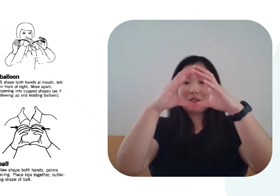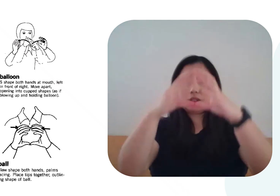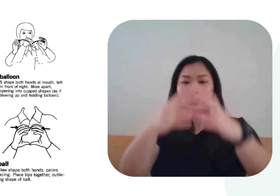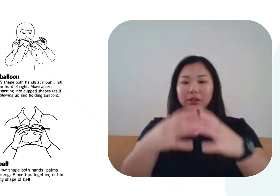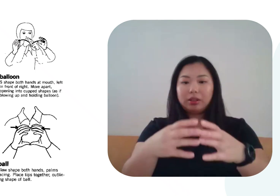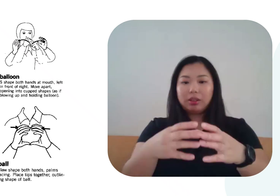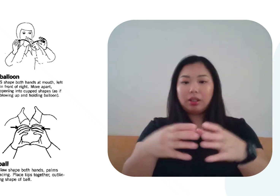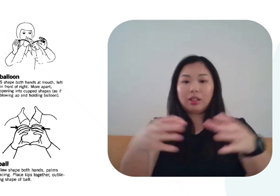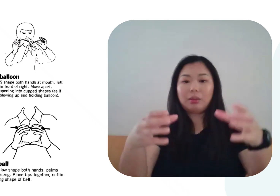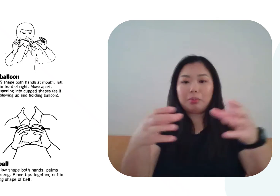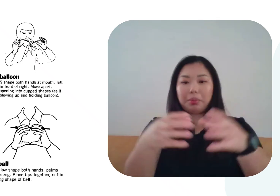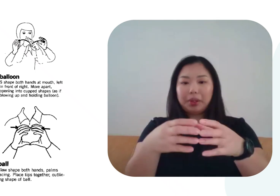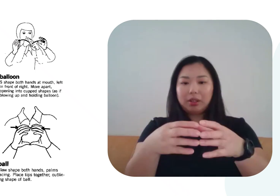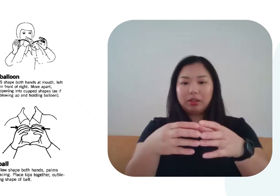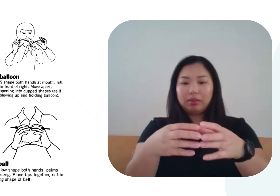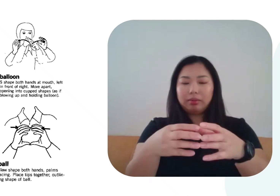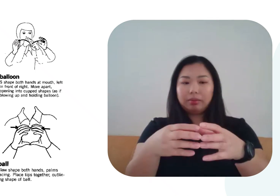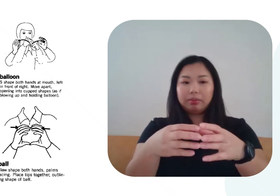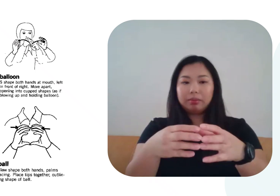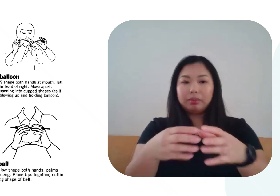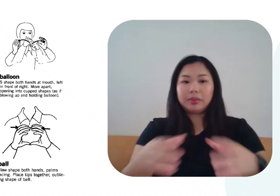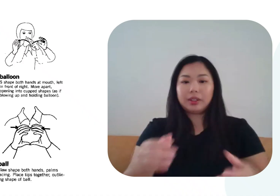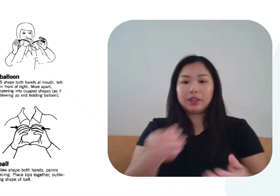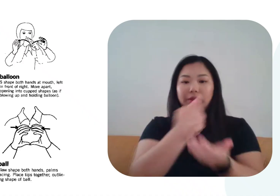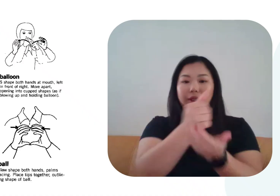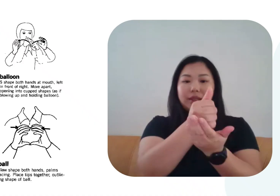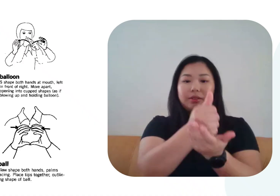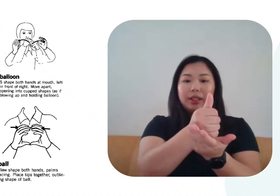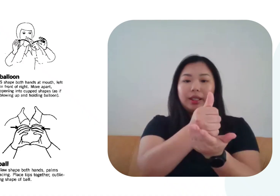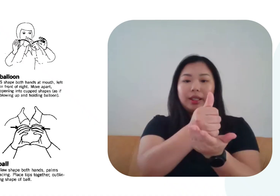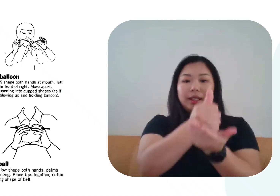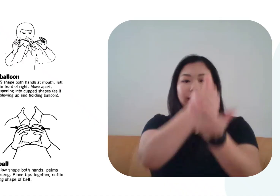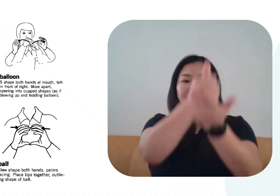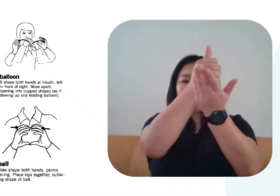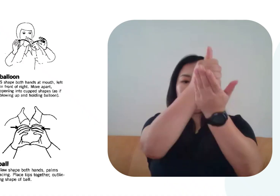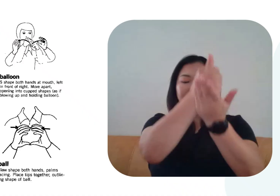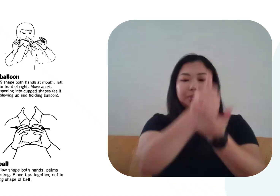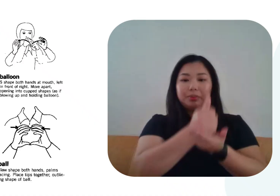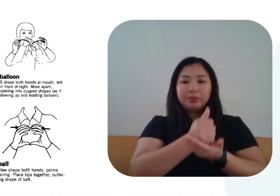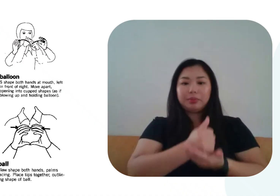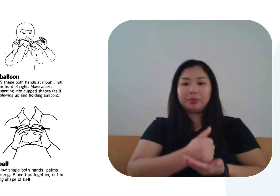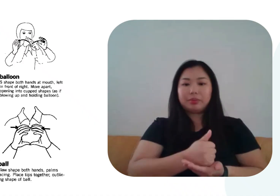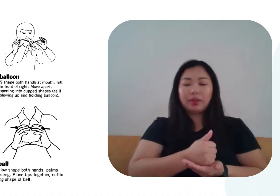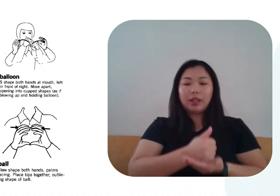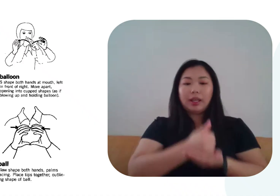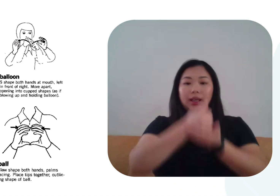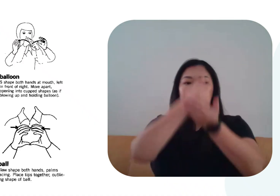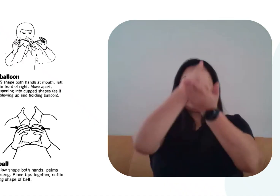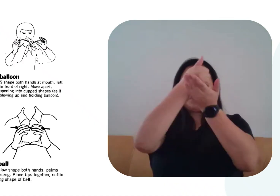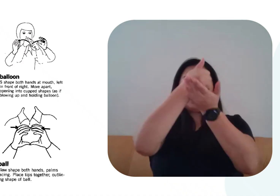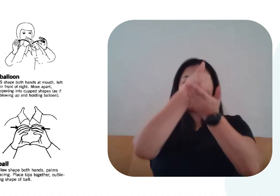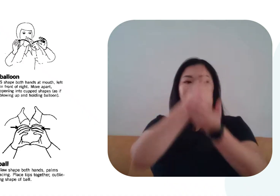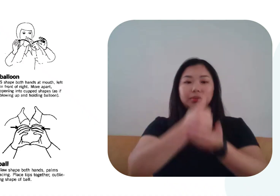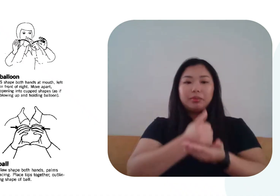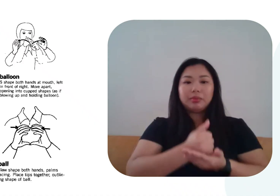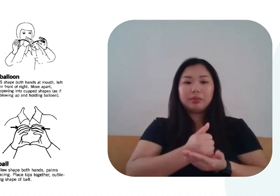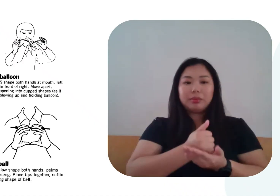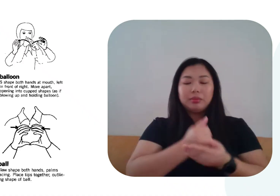ball. Ball. So we have help, help.